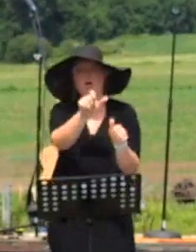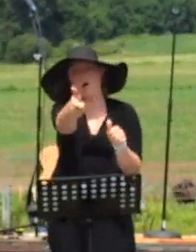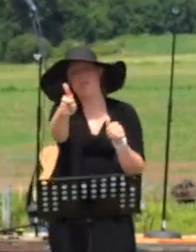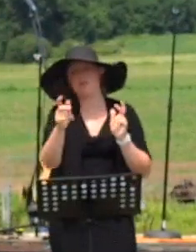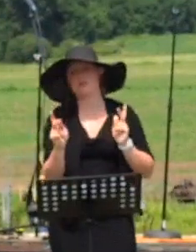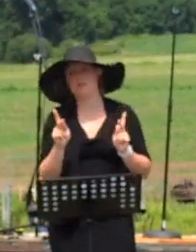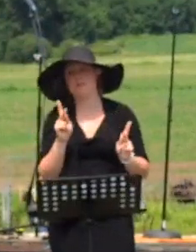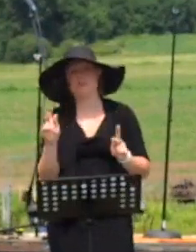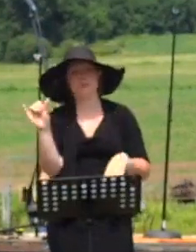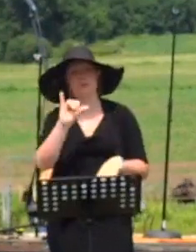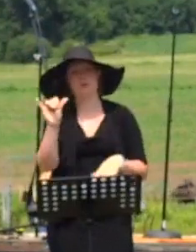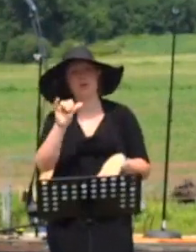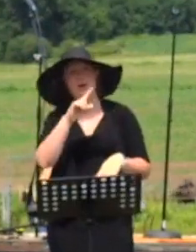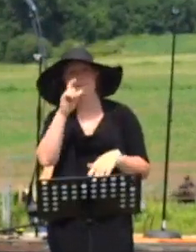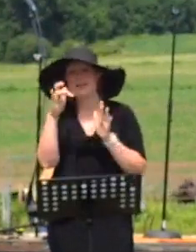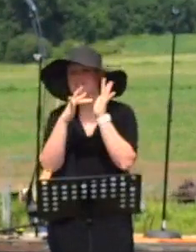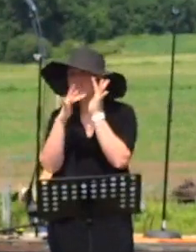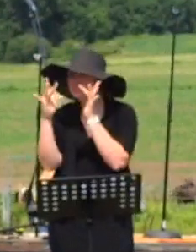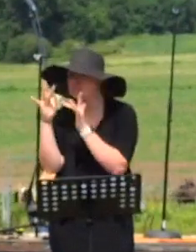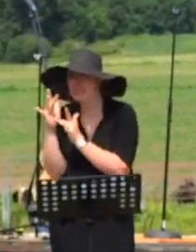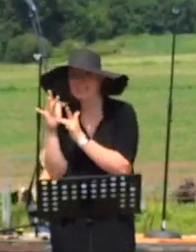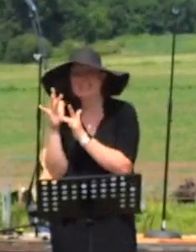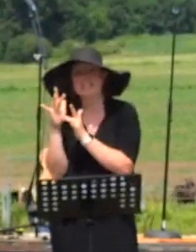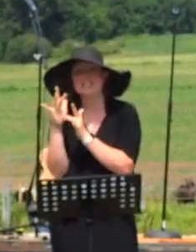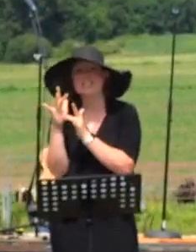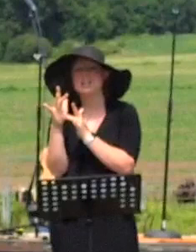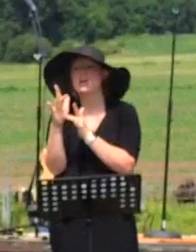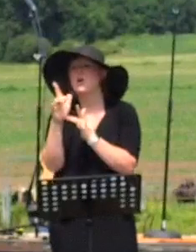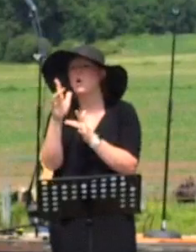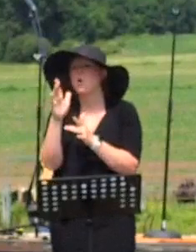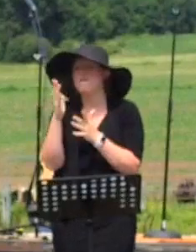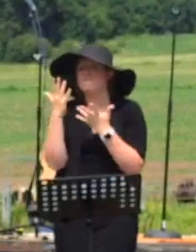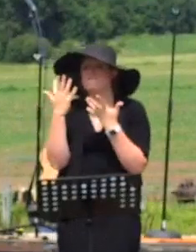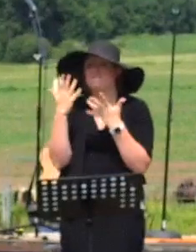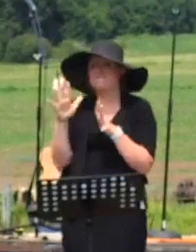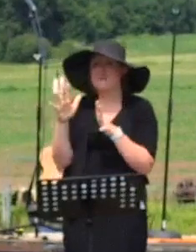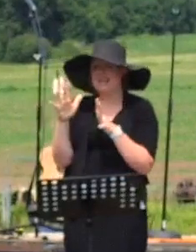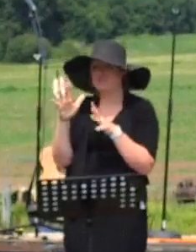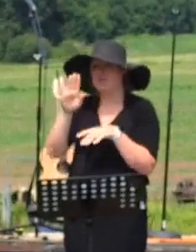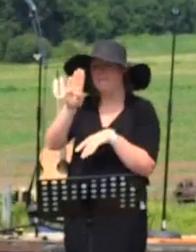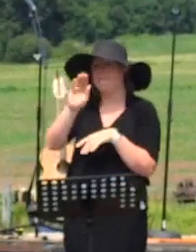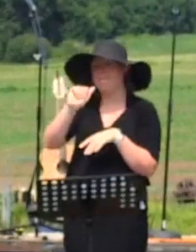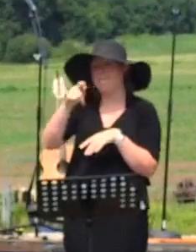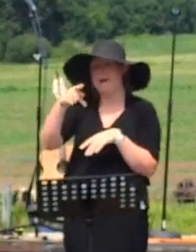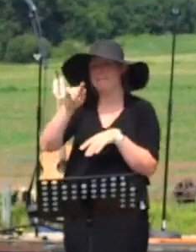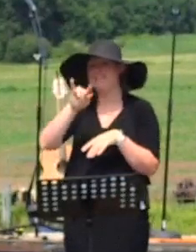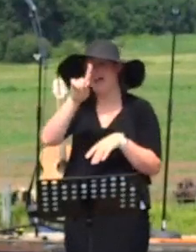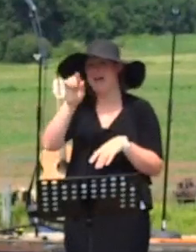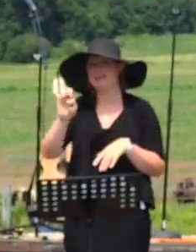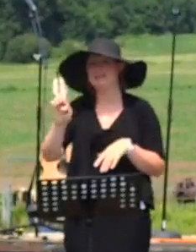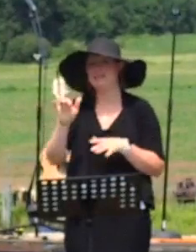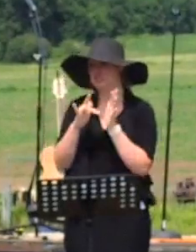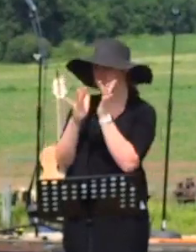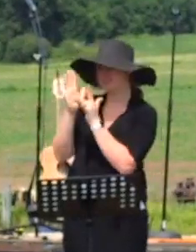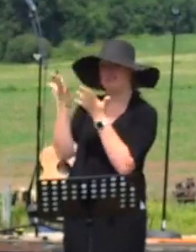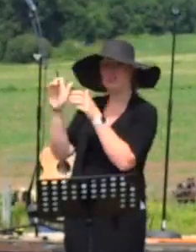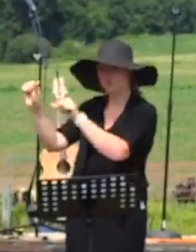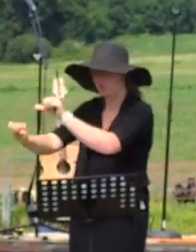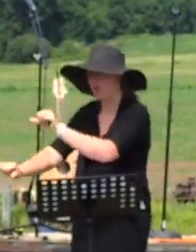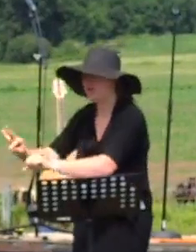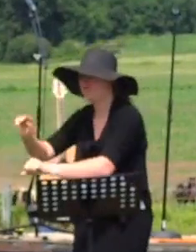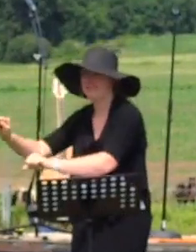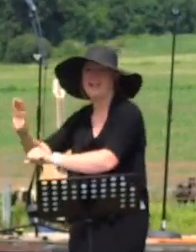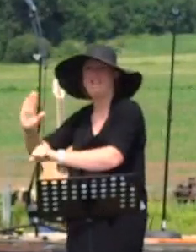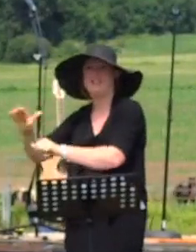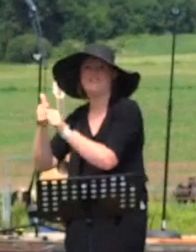even Jesus was baptized by John the Baptist. Even Jesus washed the feet of his disciples.